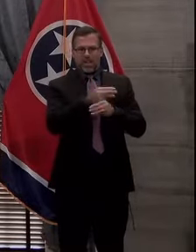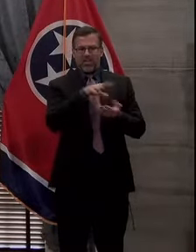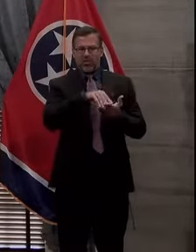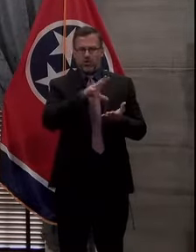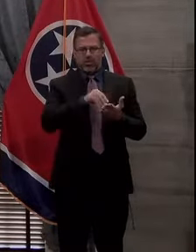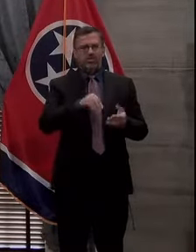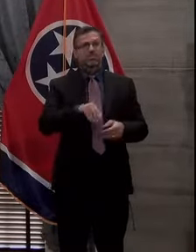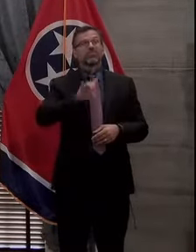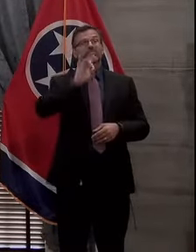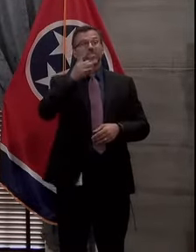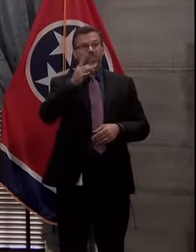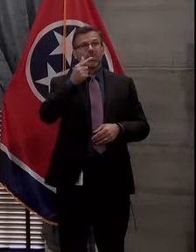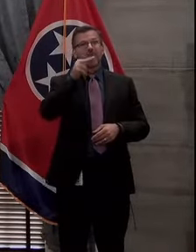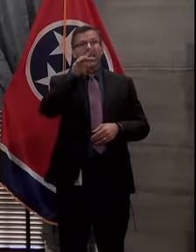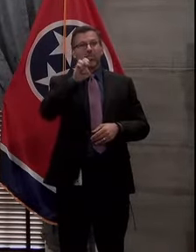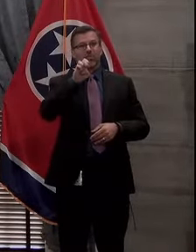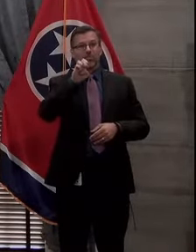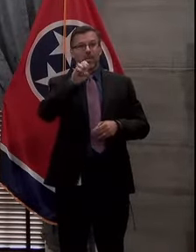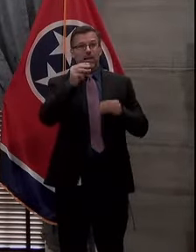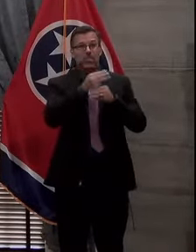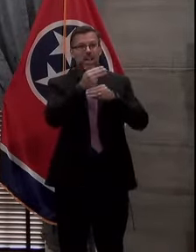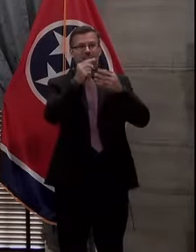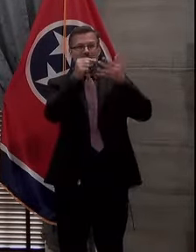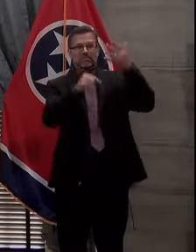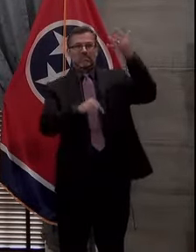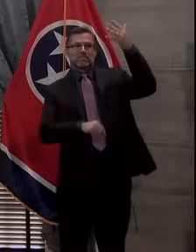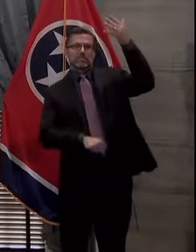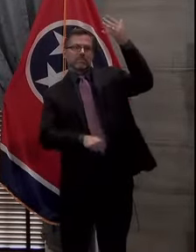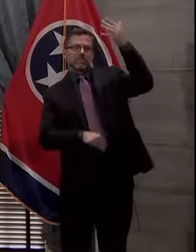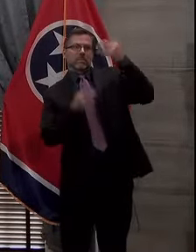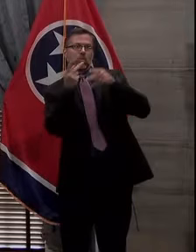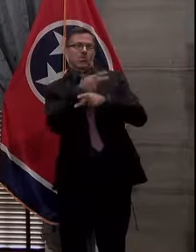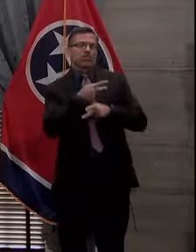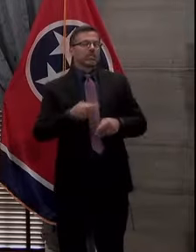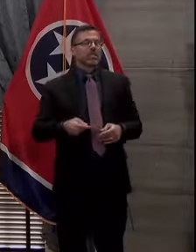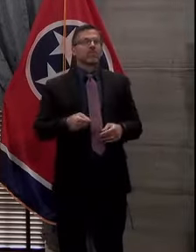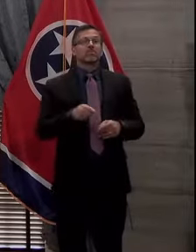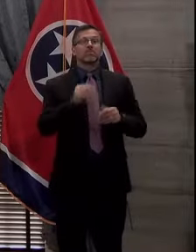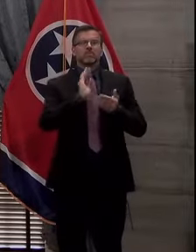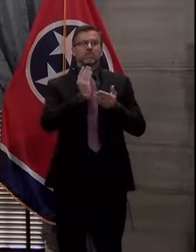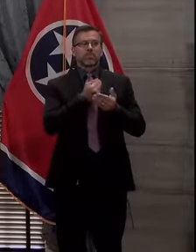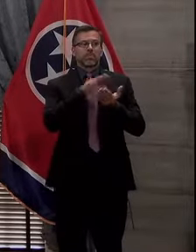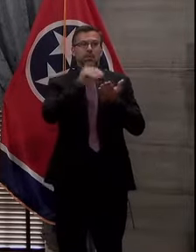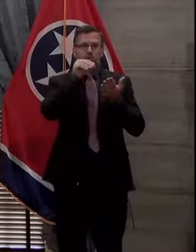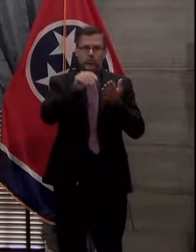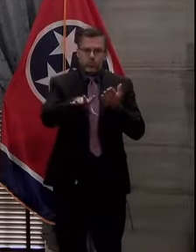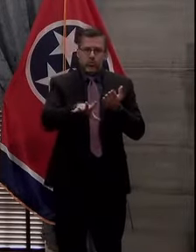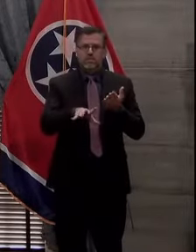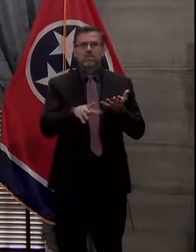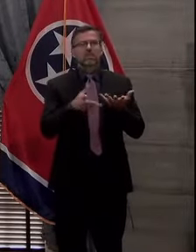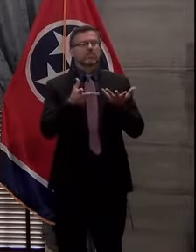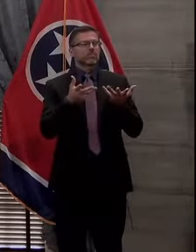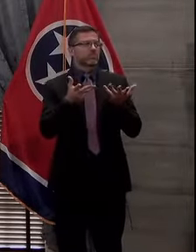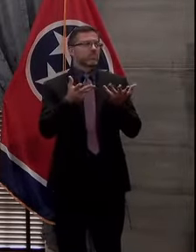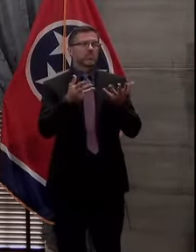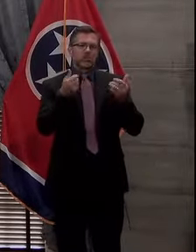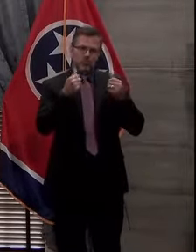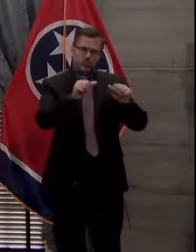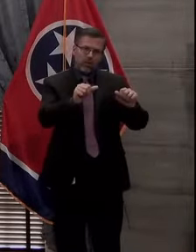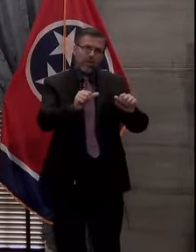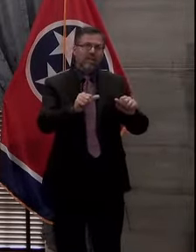eighth grade math attainment. And while our kids have made tremendous efforts, and our educators have done a